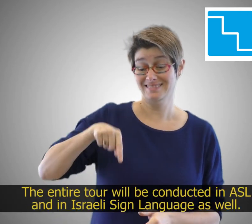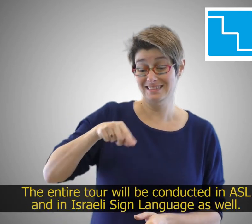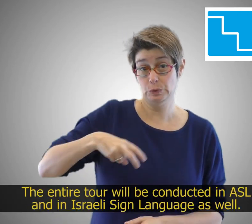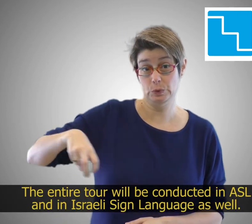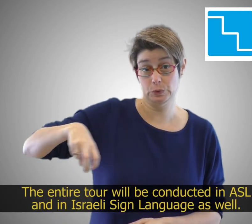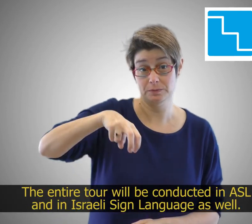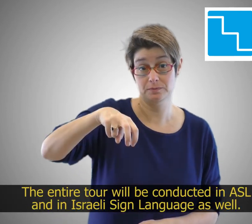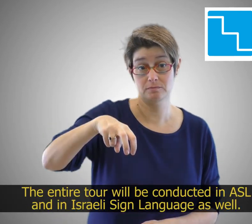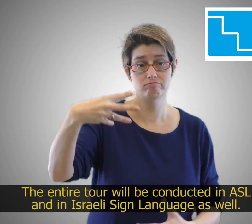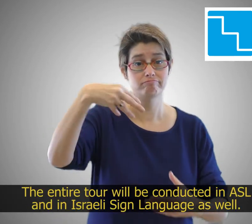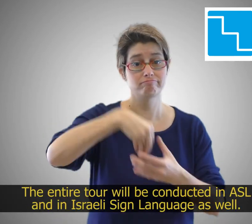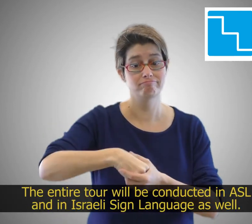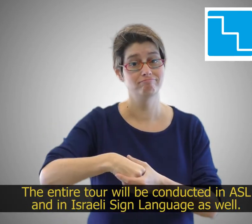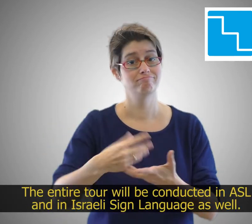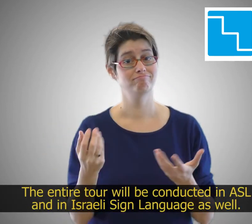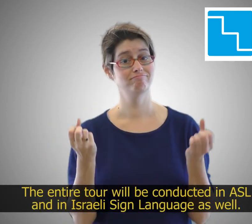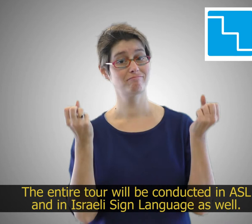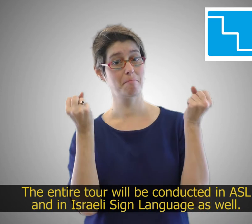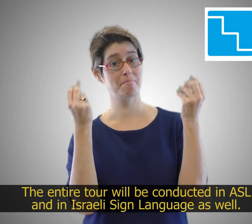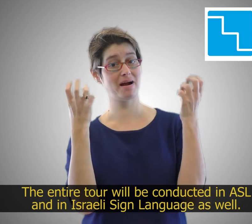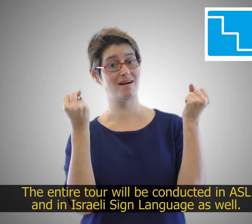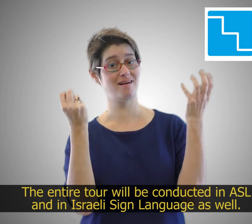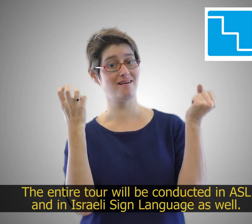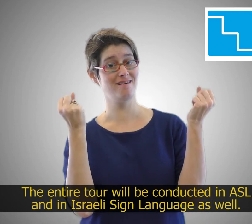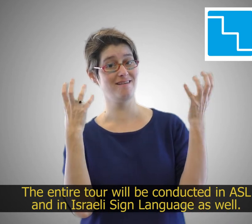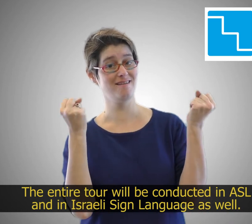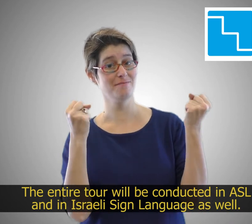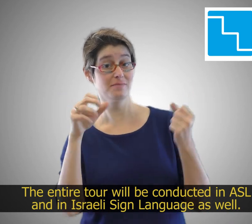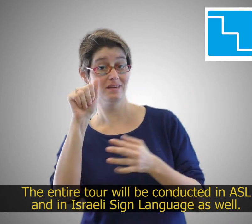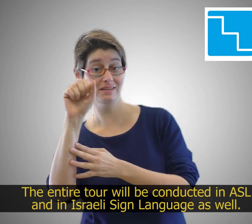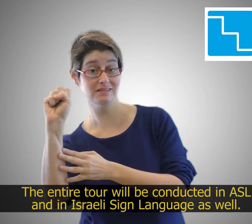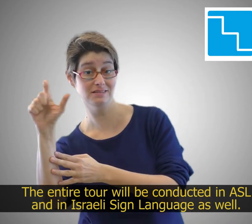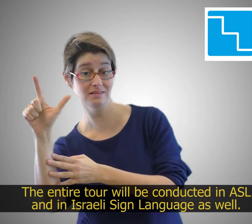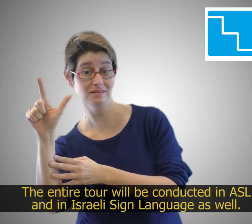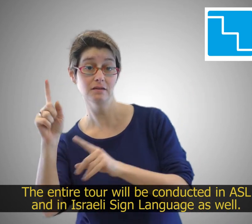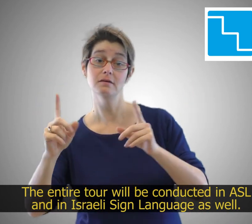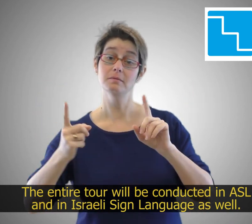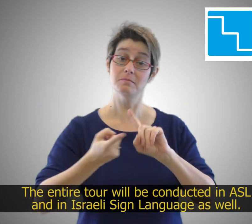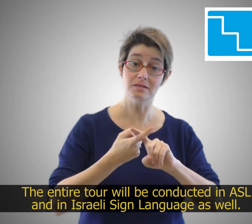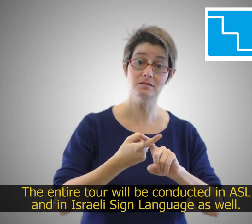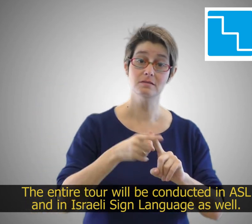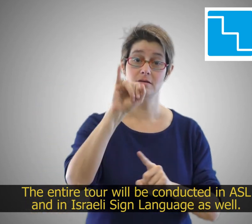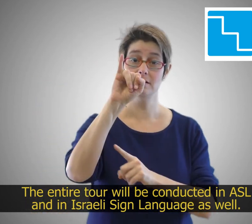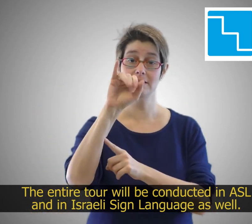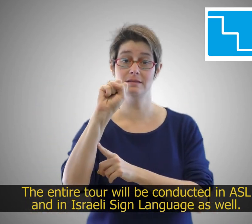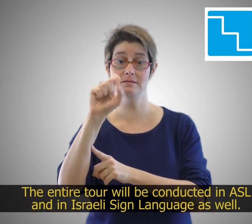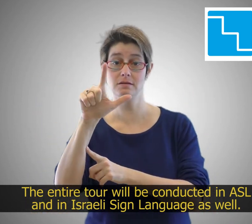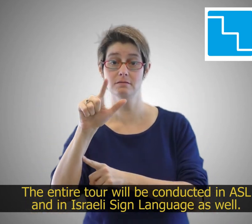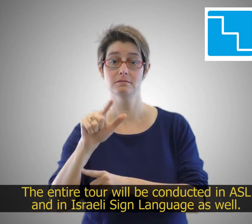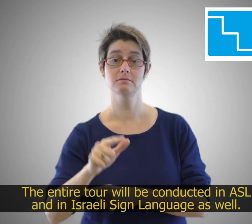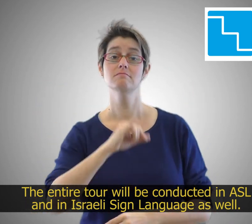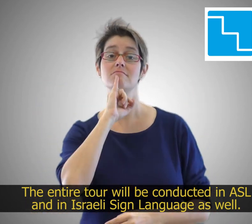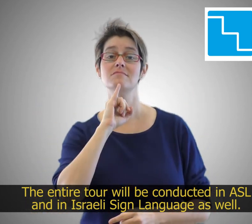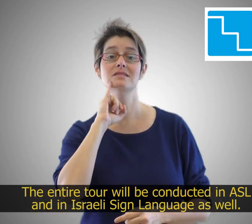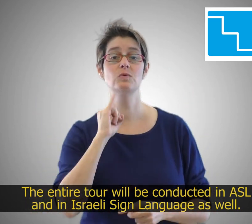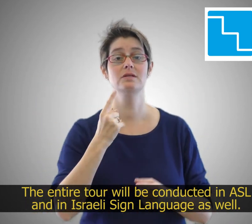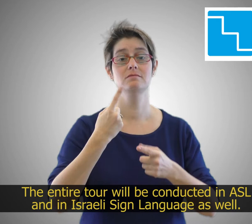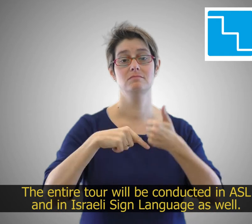The entire tour will be conducted in ASL and in Israeli sign language as well.